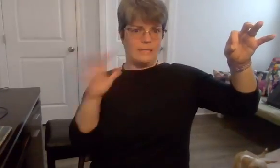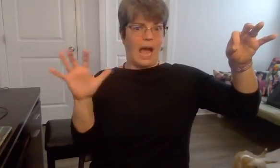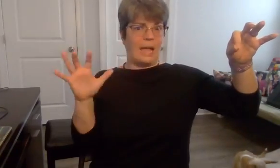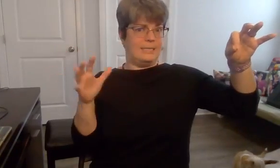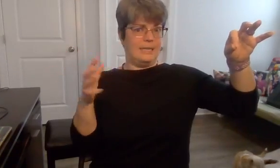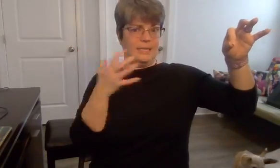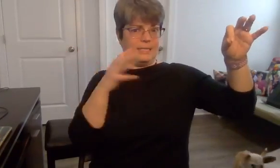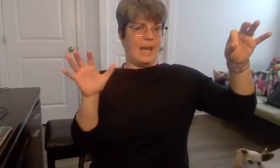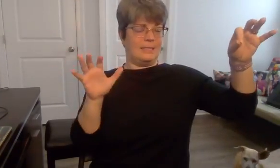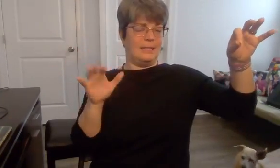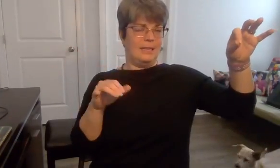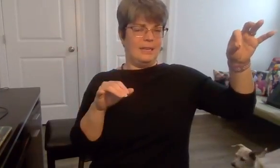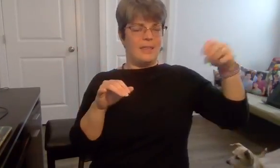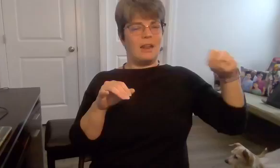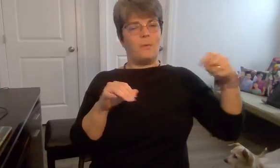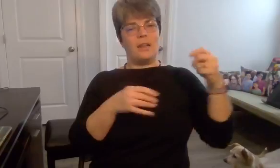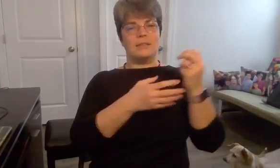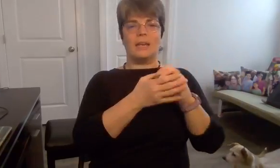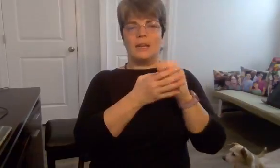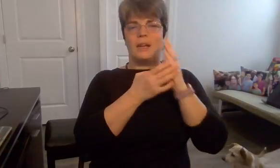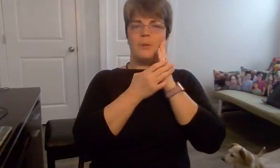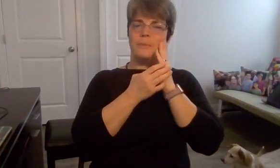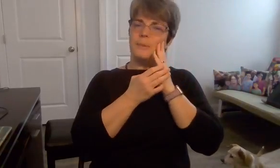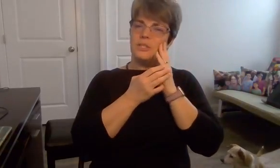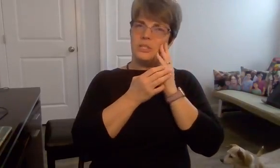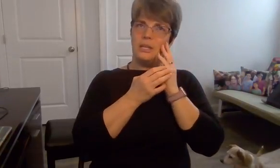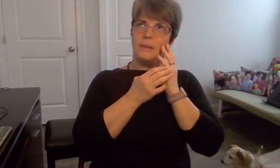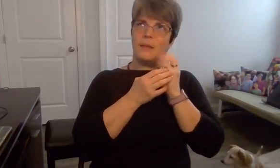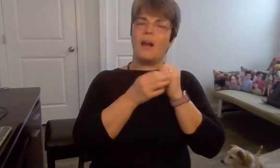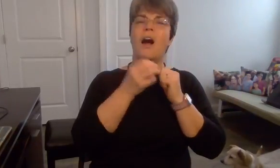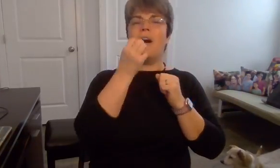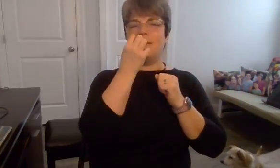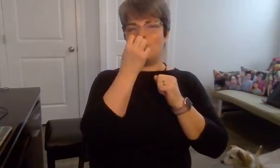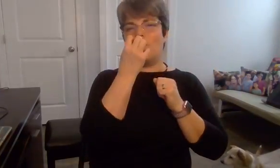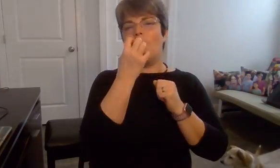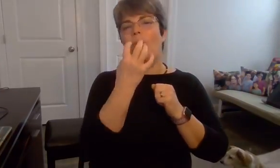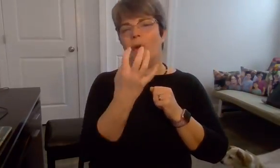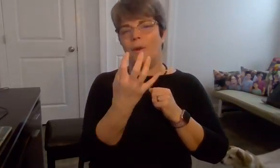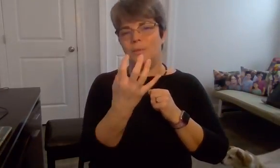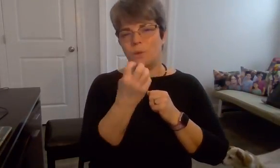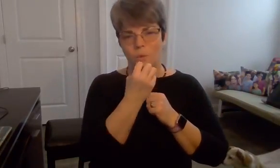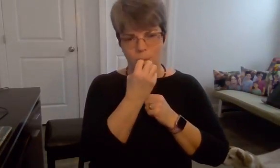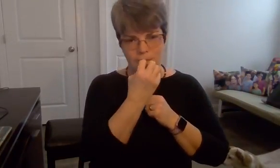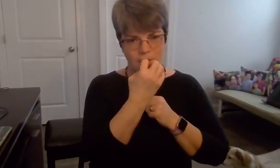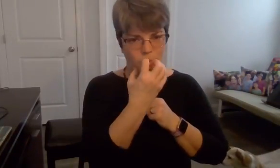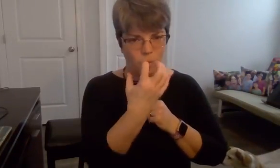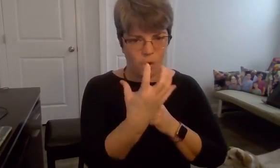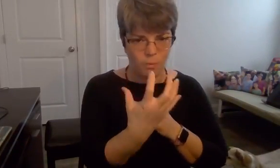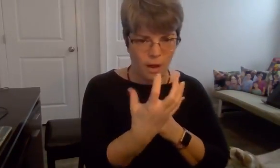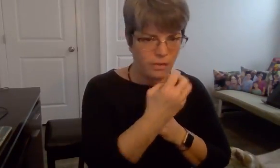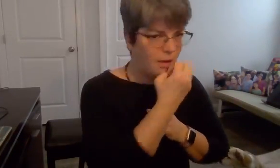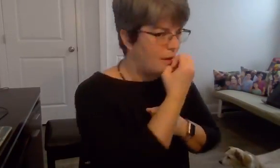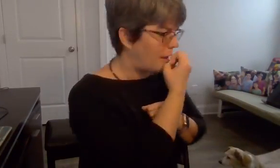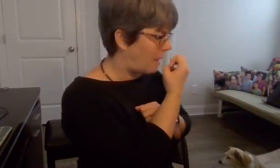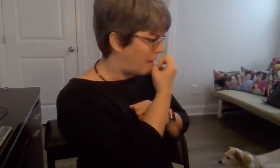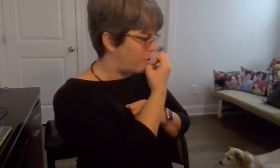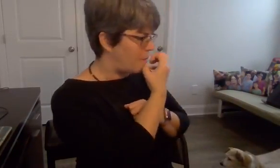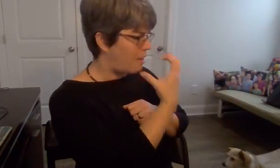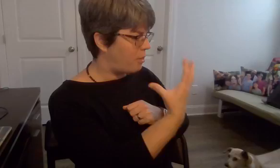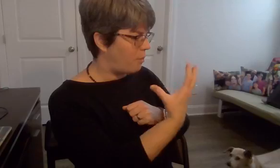hot. It's hot. And then I'd wait a second and I'd put it up to my cheek and I'd be like, oh, it's warm. So warm is like your warm breath coming out of your mouth.